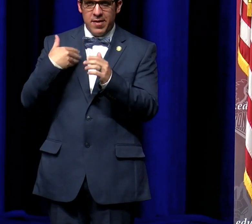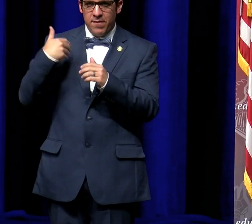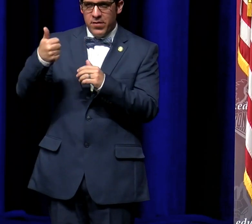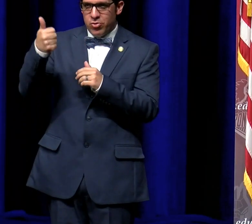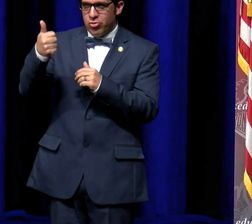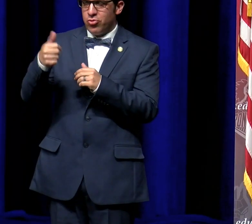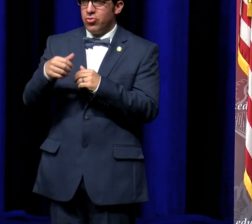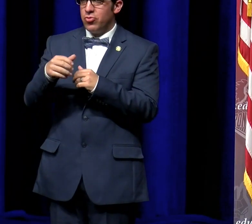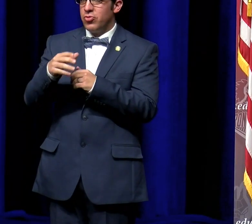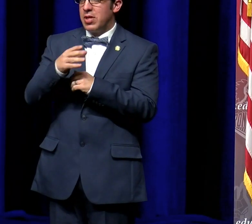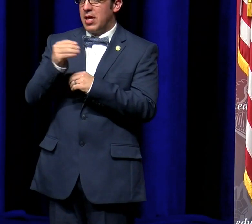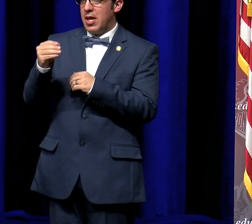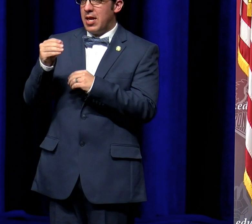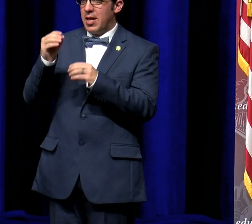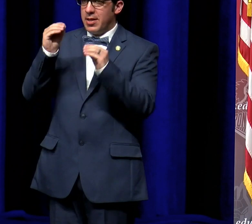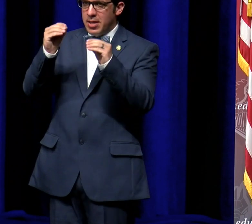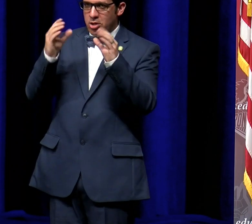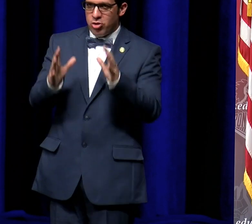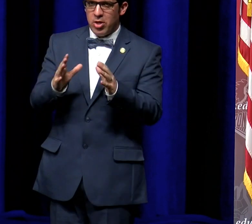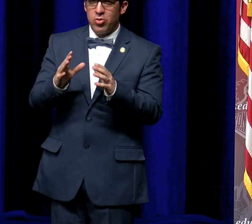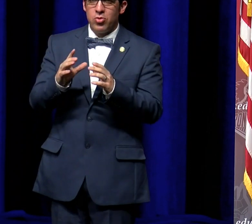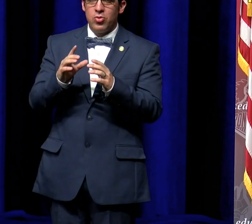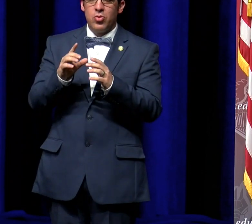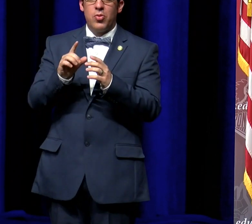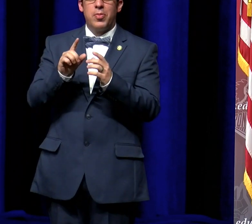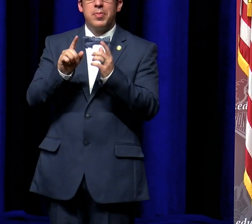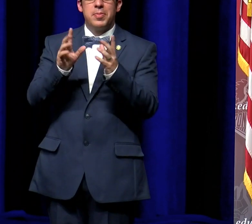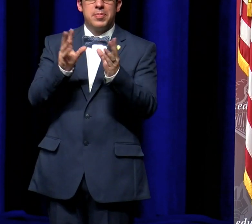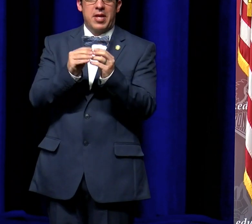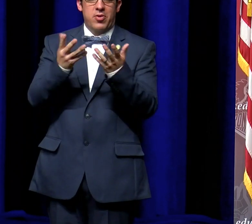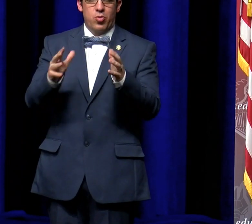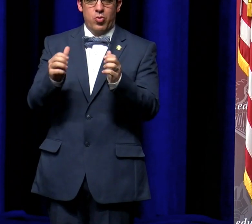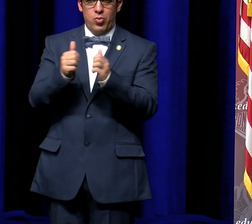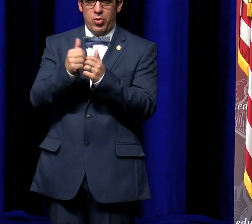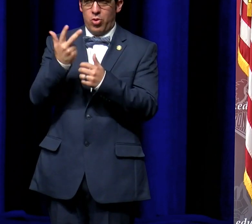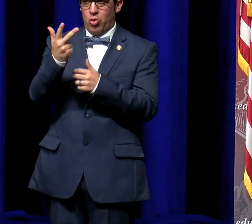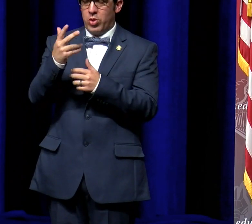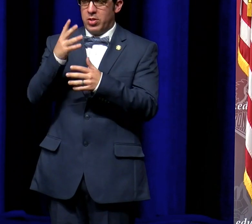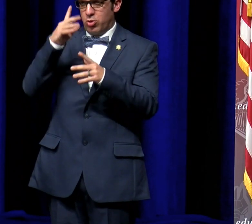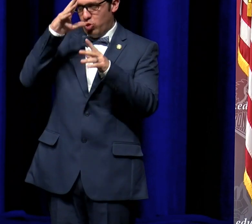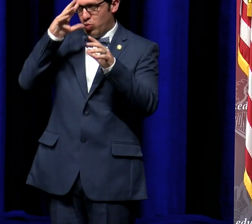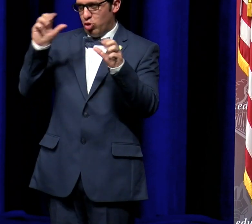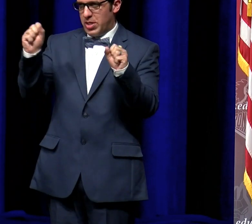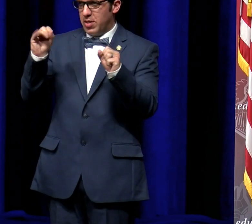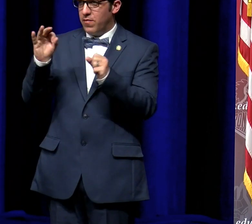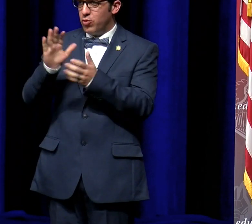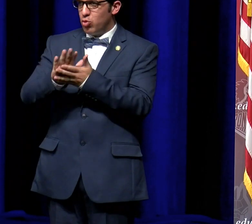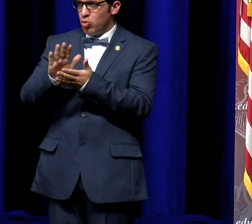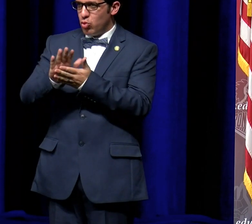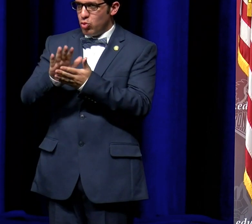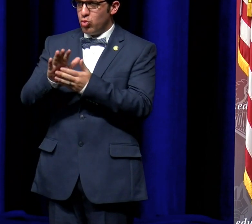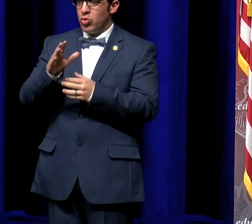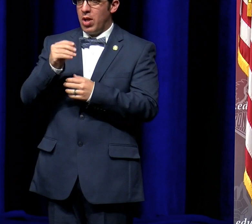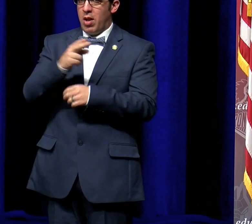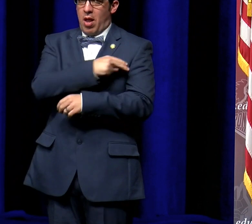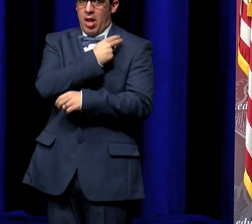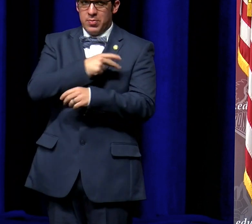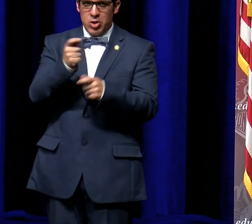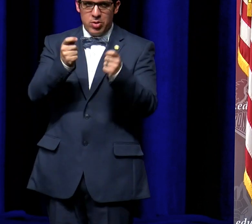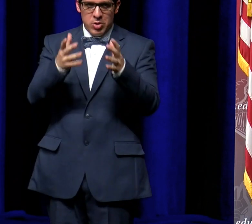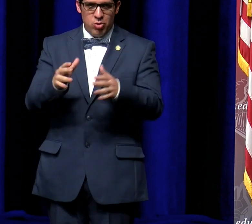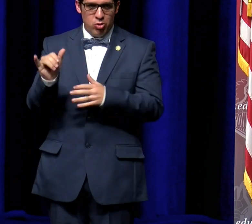but also our educators. Met with about 3 superintendents of schools as well as the hospital administrators. Had a